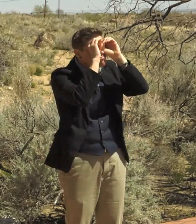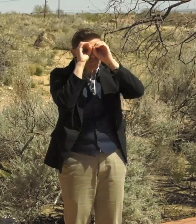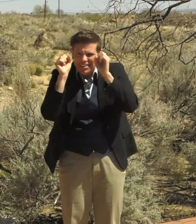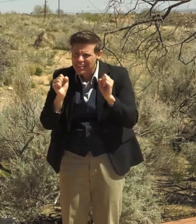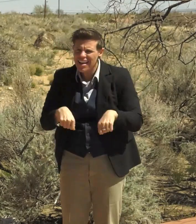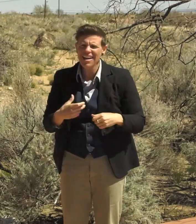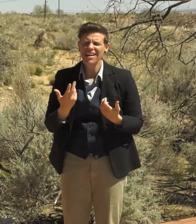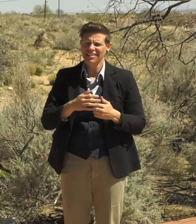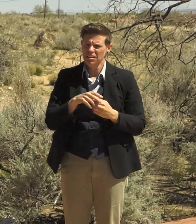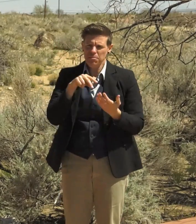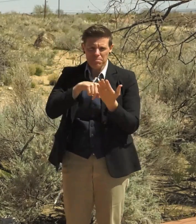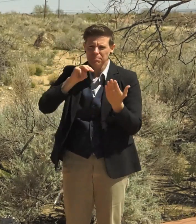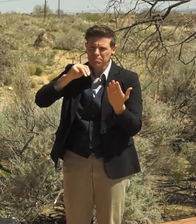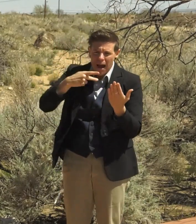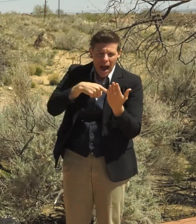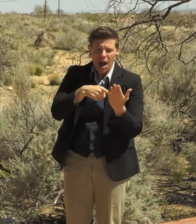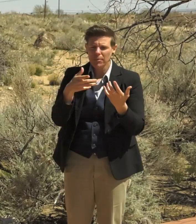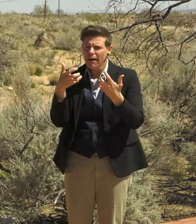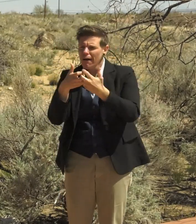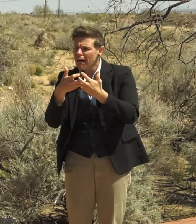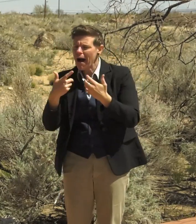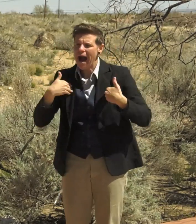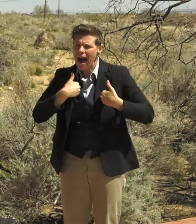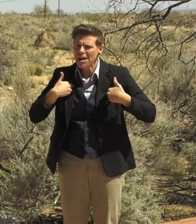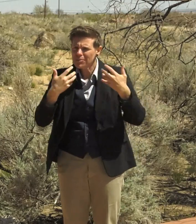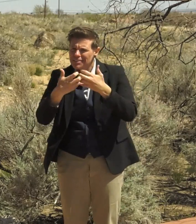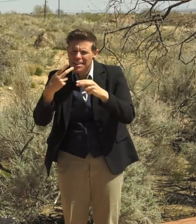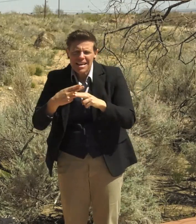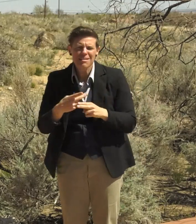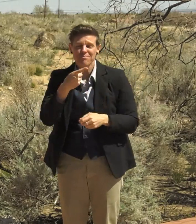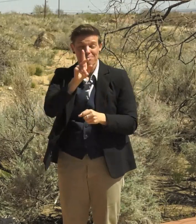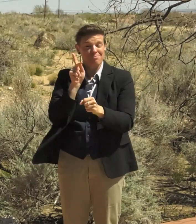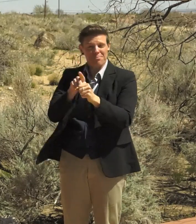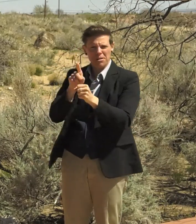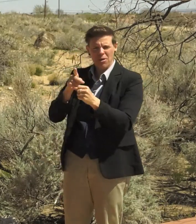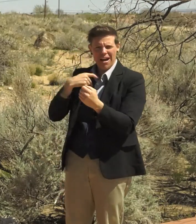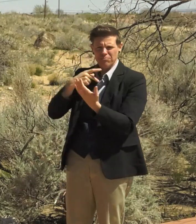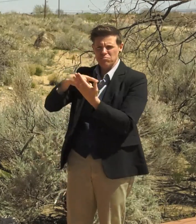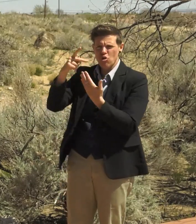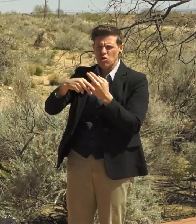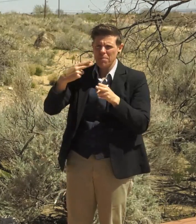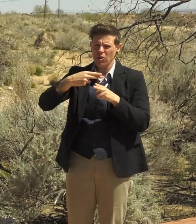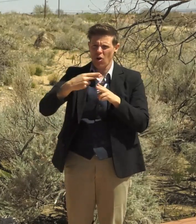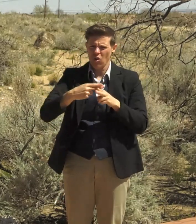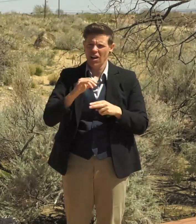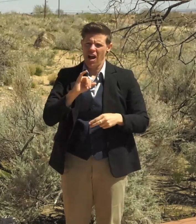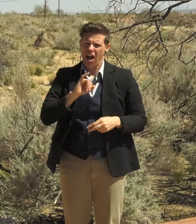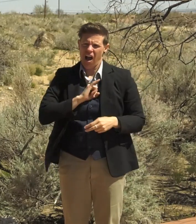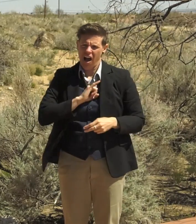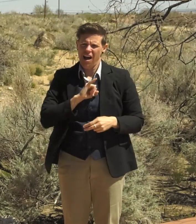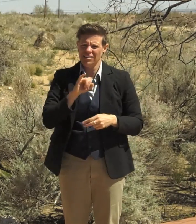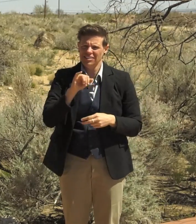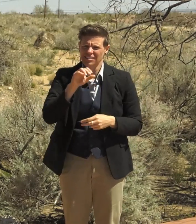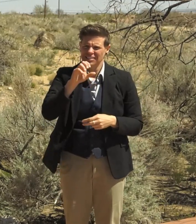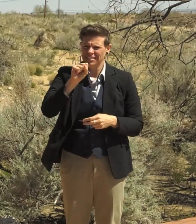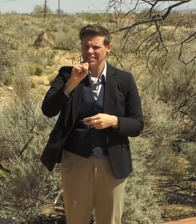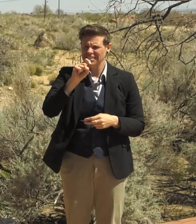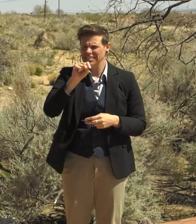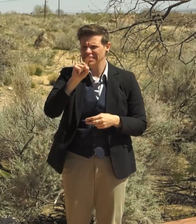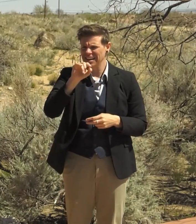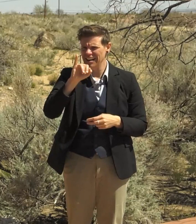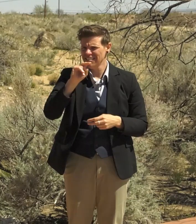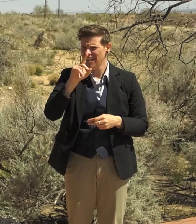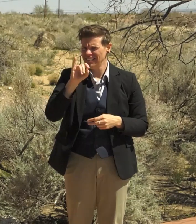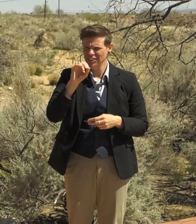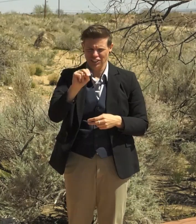citizen science project called iNaturalist, where you can document what you see, and that goes into a national database that helps scientists all over the world to see